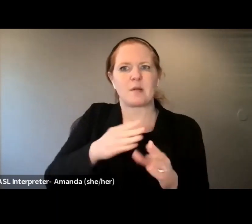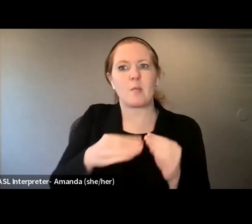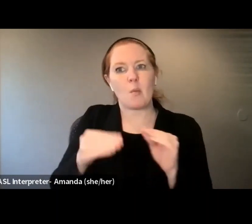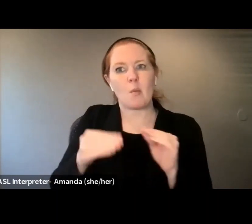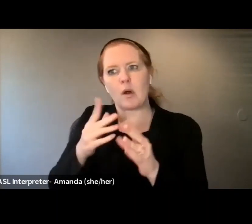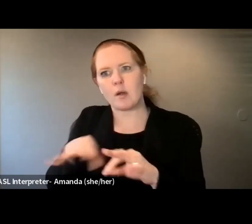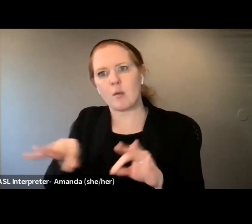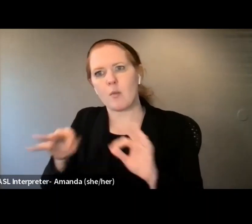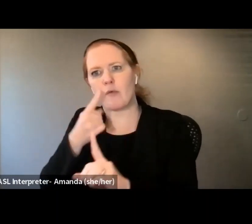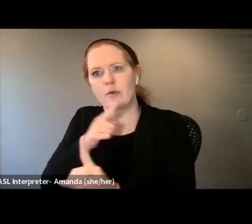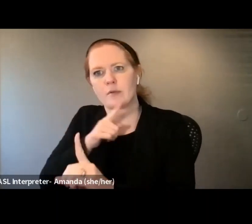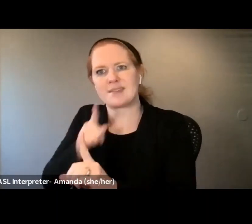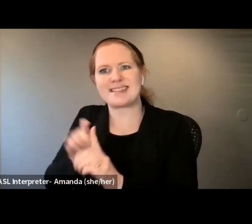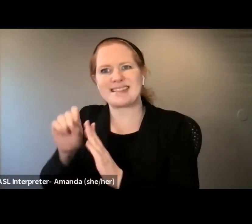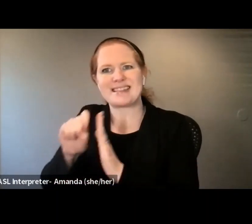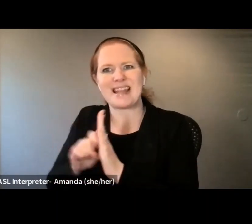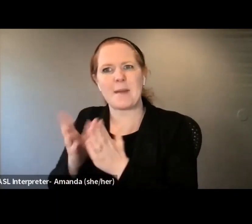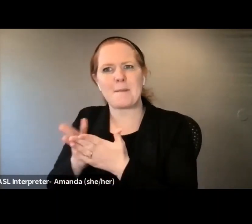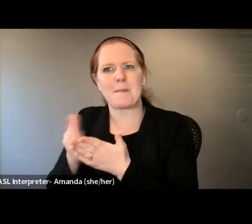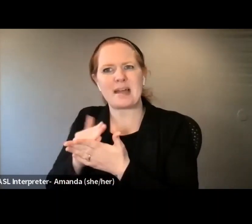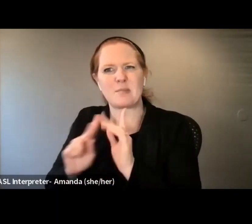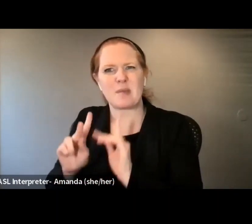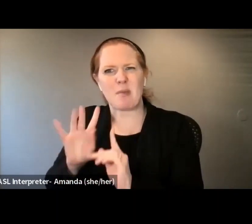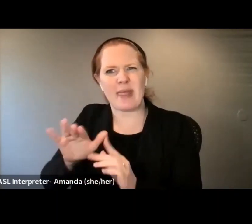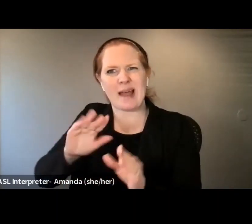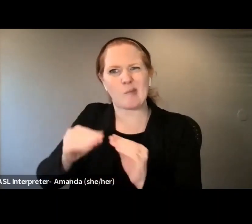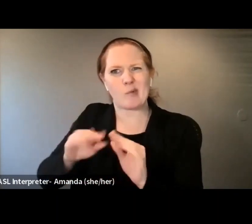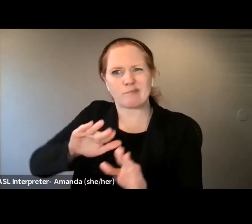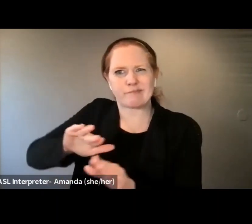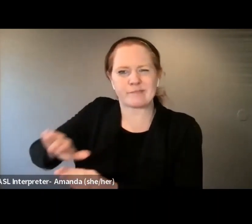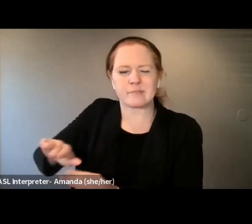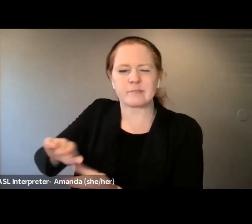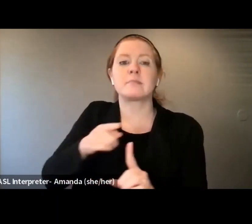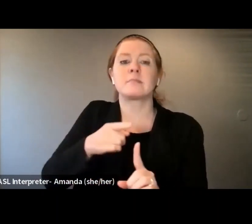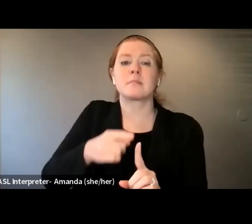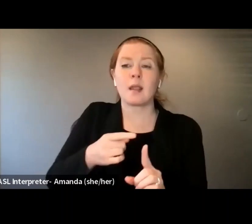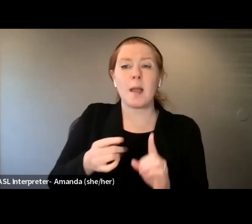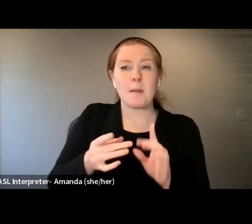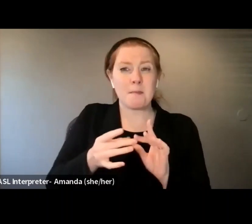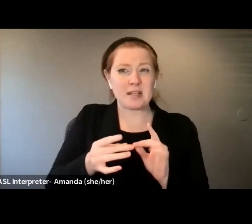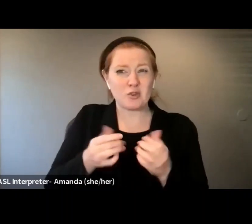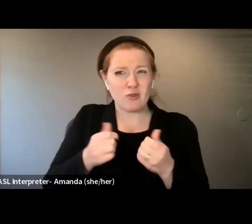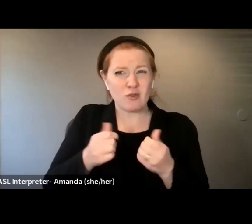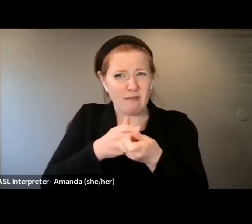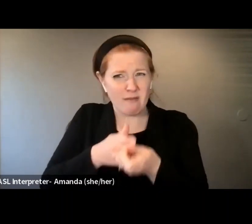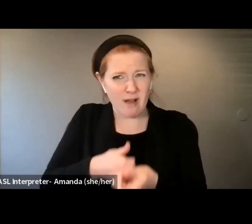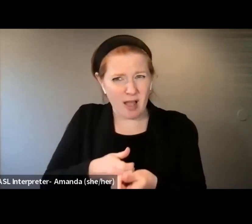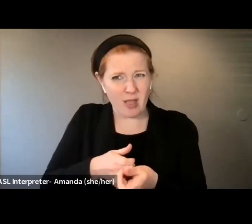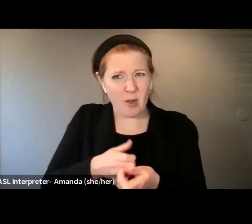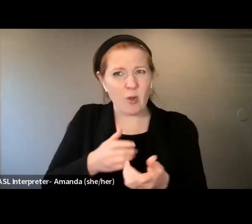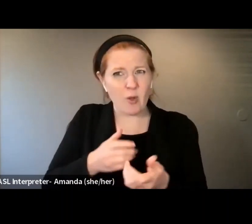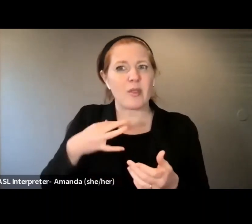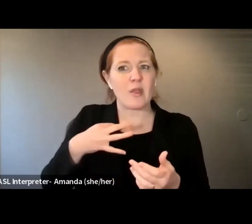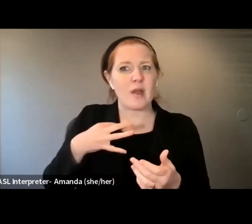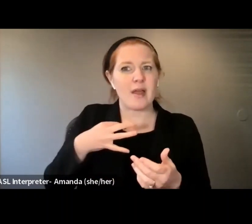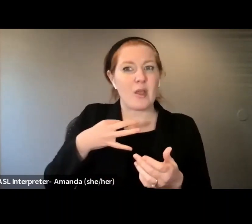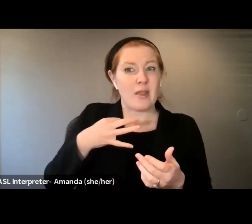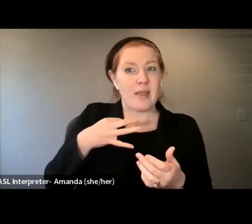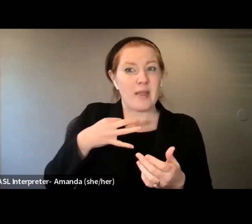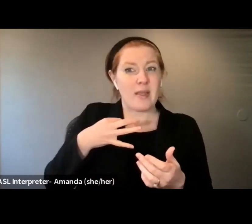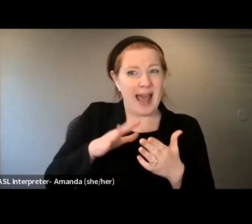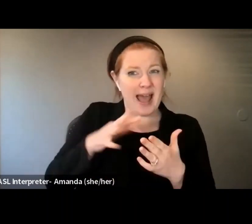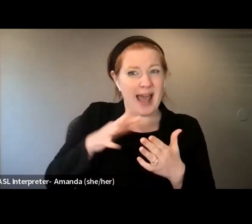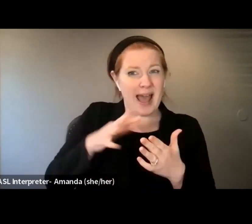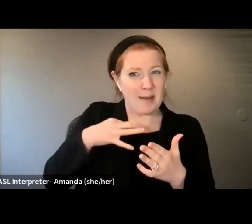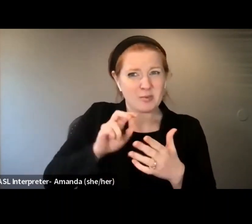for state budget people. But I just mentioned that because if you're trying to follow along in the waiver application, there are sections we're skipping over,